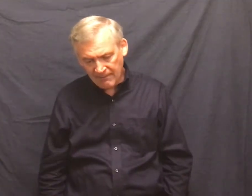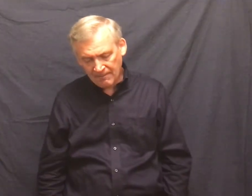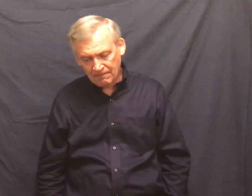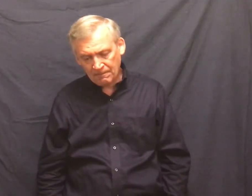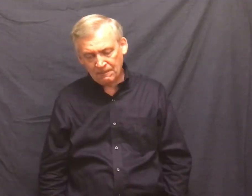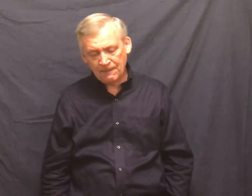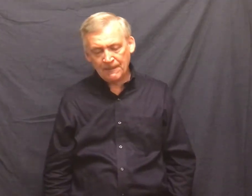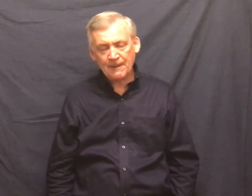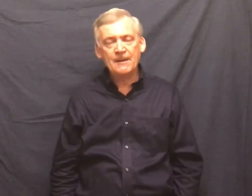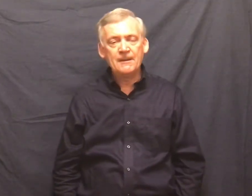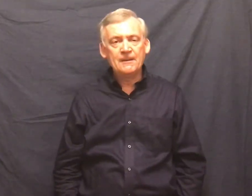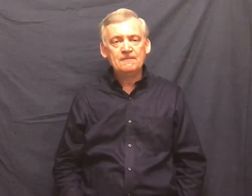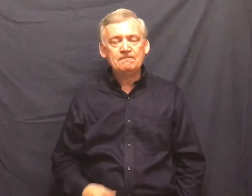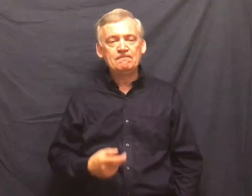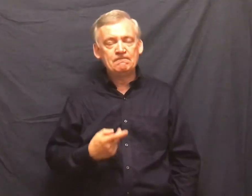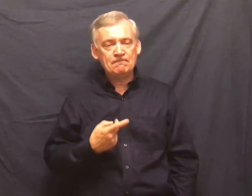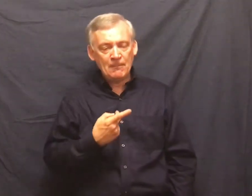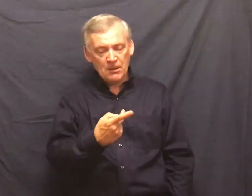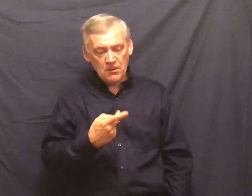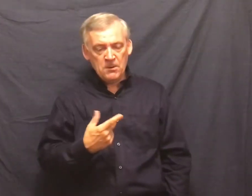"And we'll have maybe a pig and chickens.